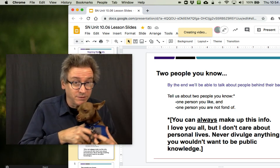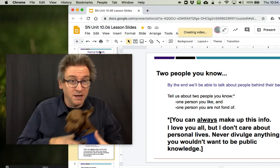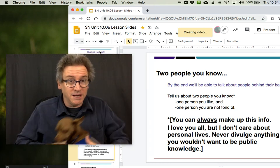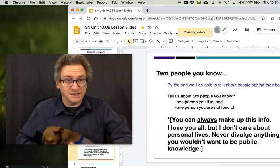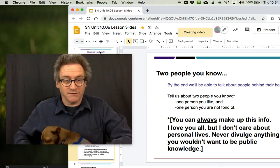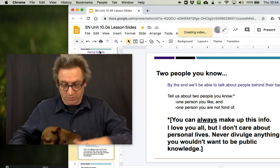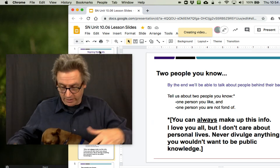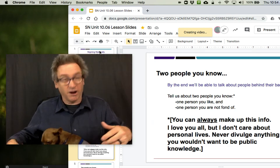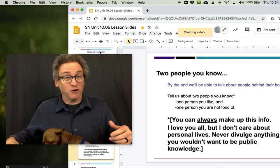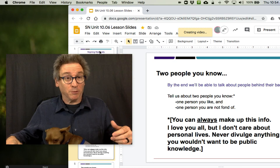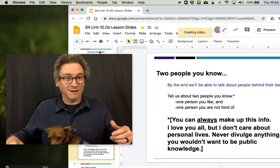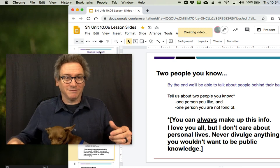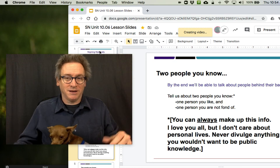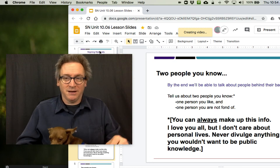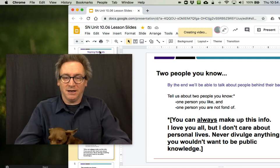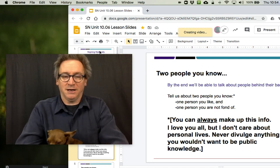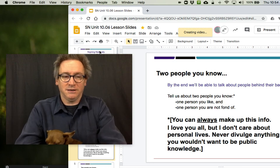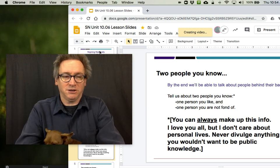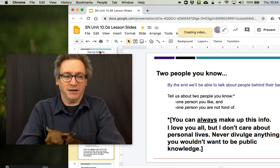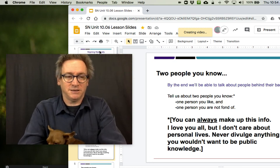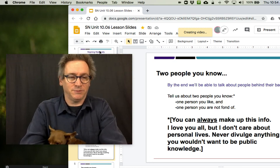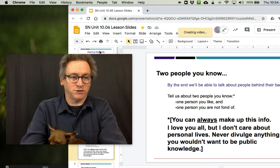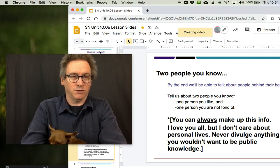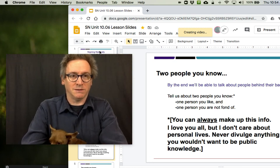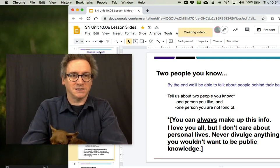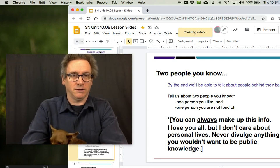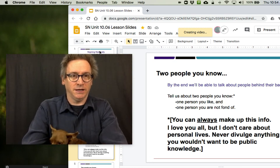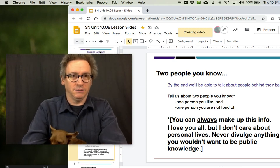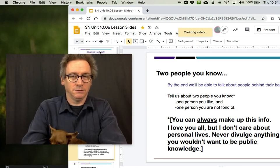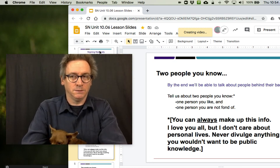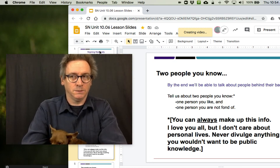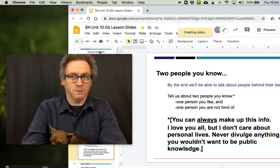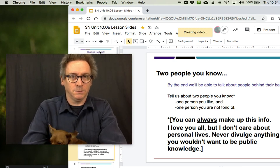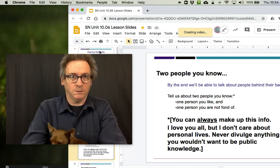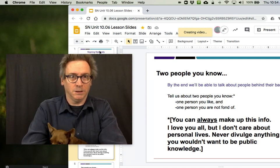time. He's got a very wicked underbite. And typical Chihuahua style, he